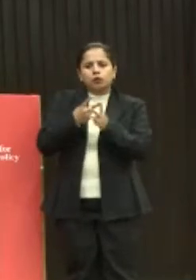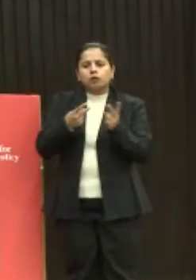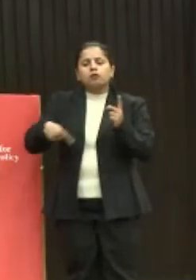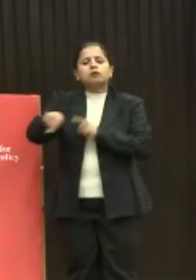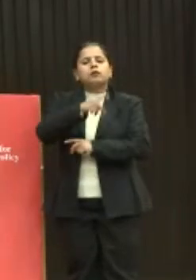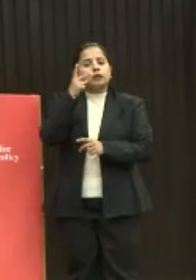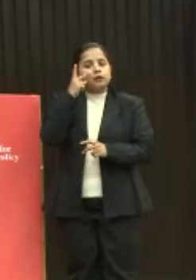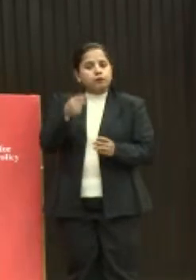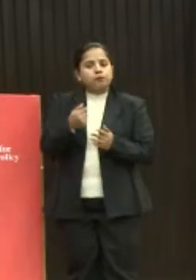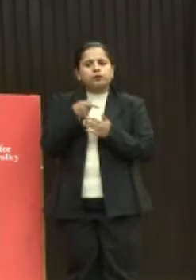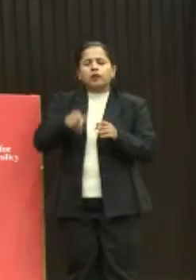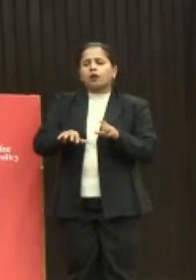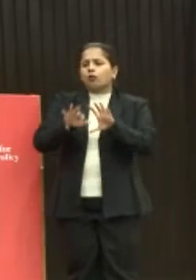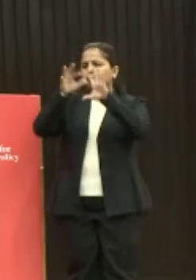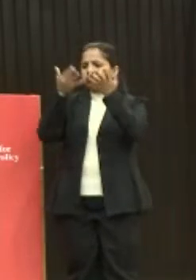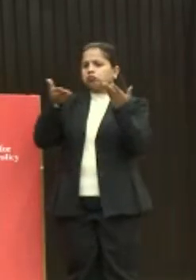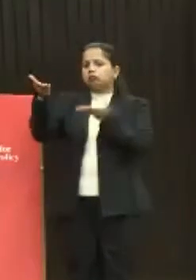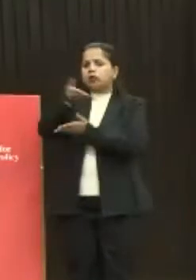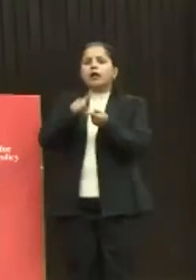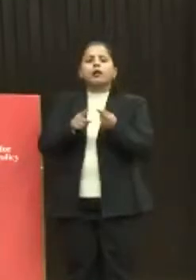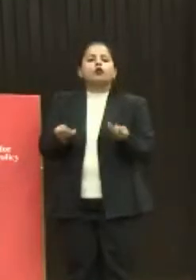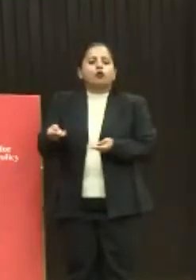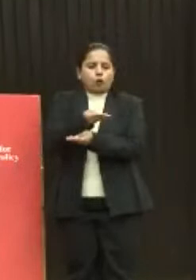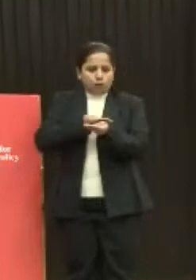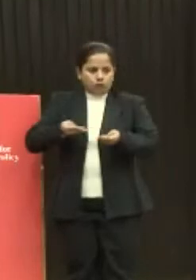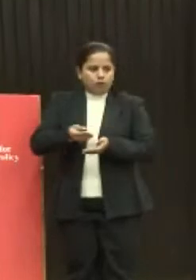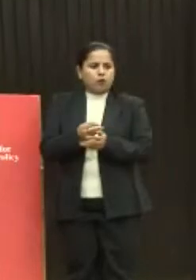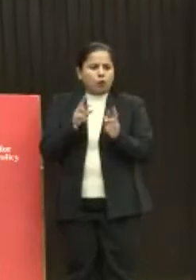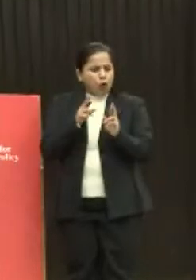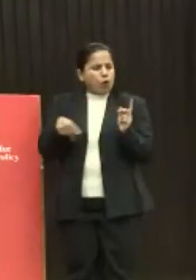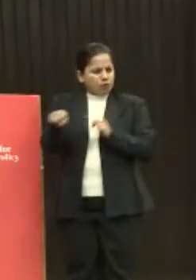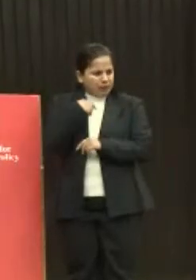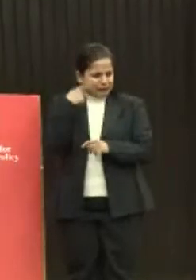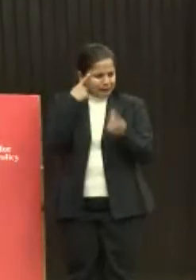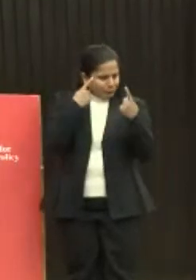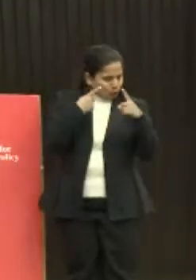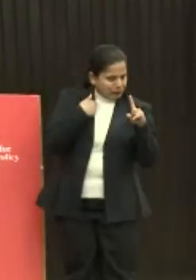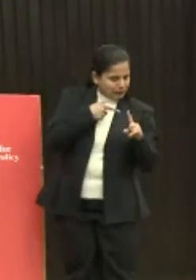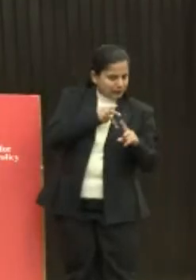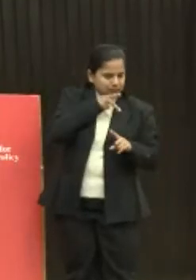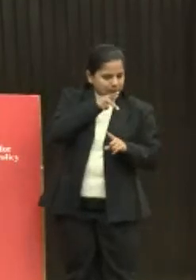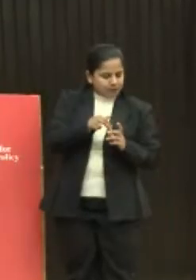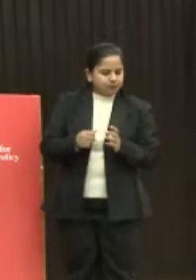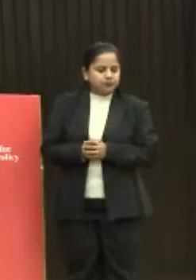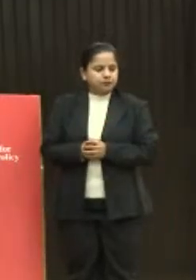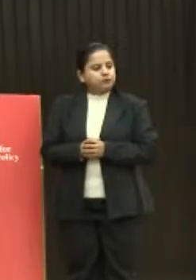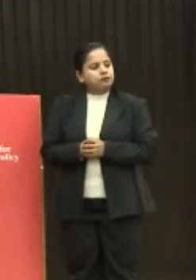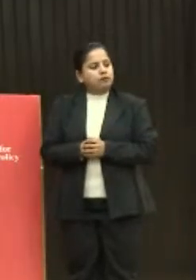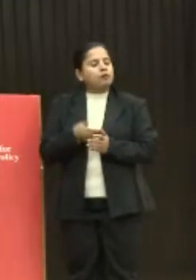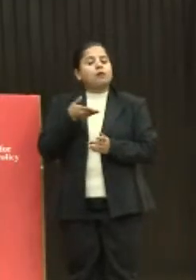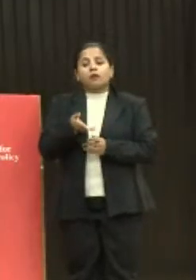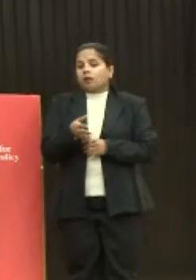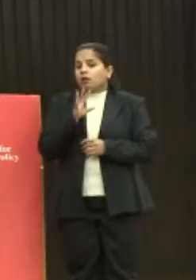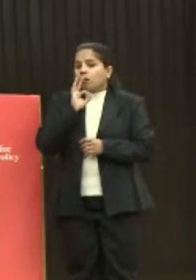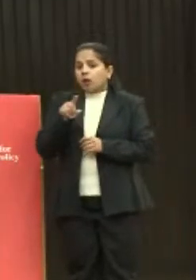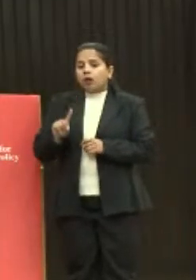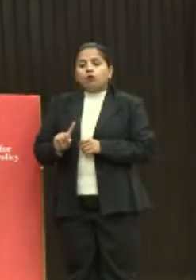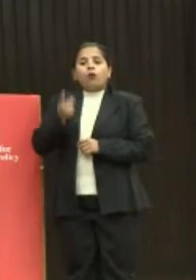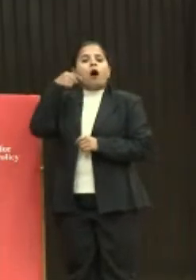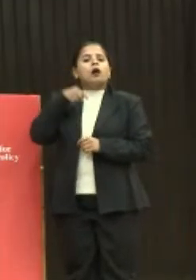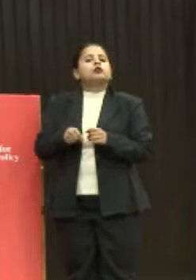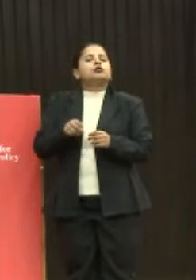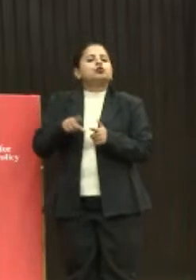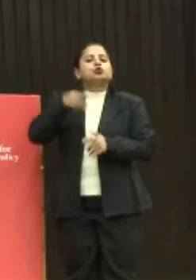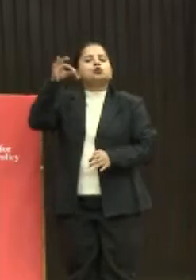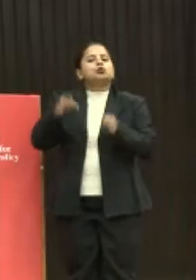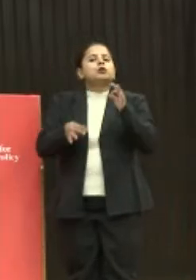a Globalizing Economy. I hope I've got that one right. That's where this was really the first judicial